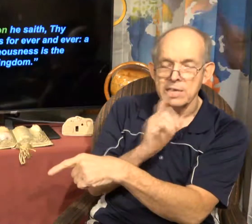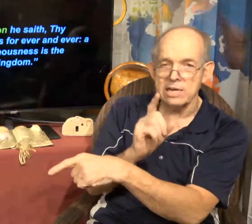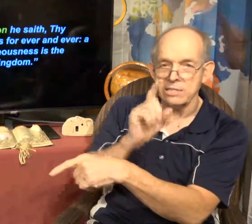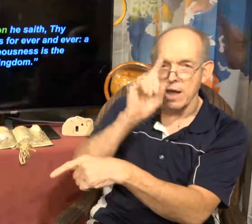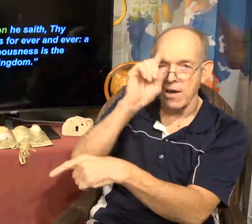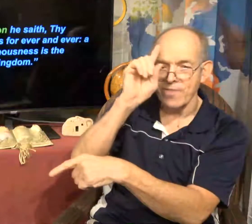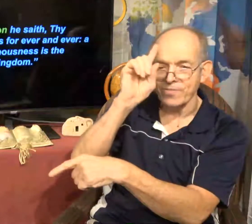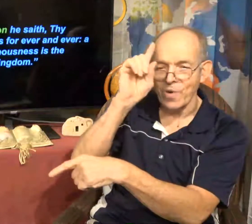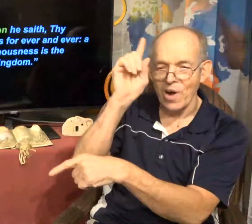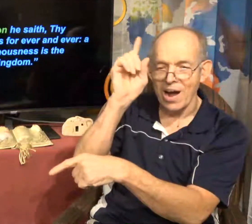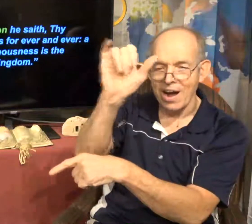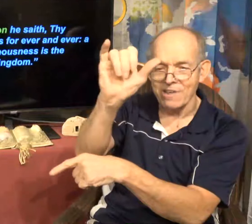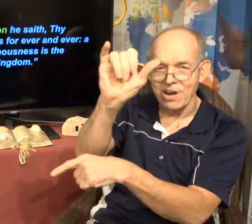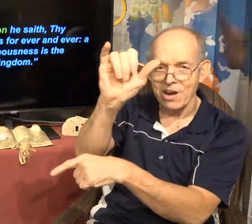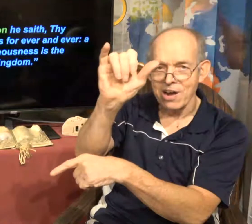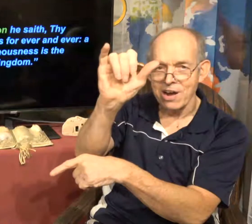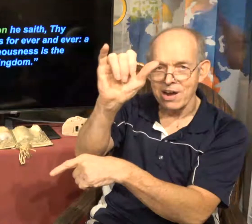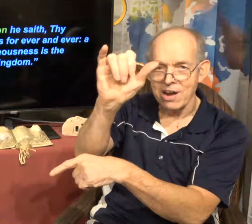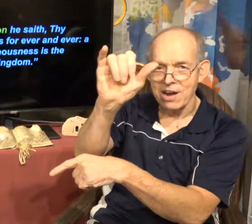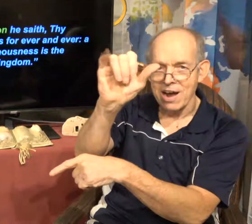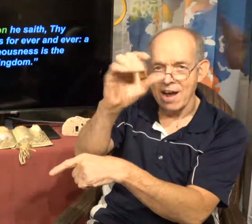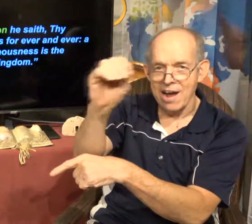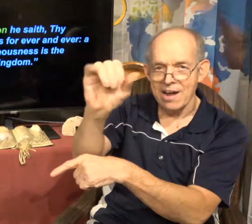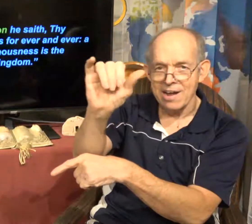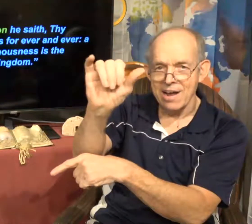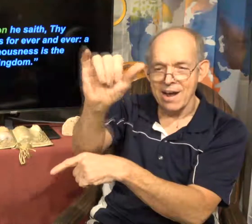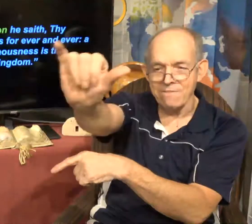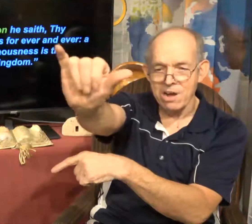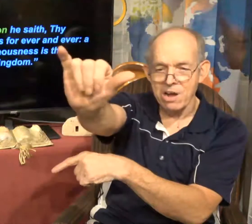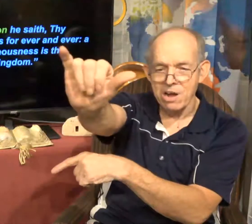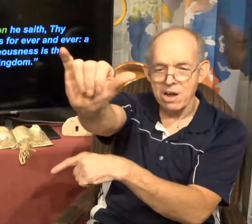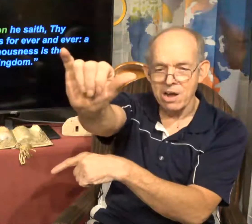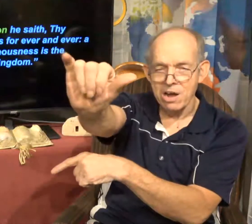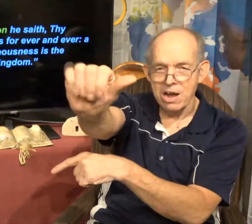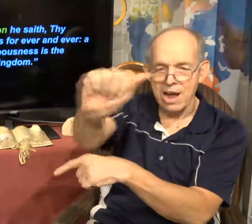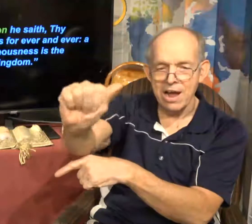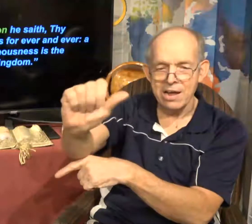Is forever and ever a